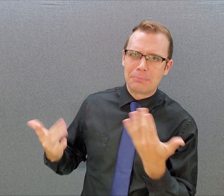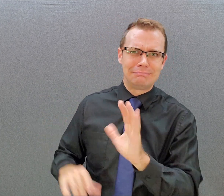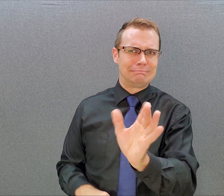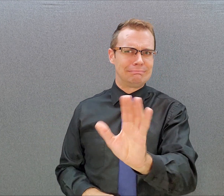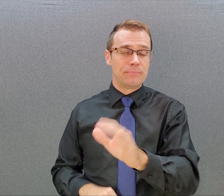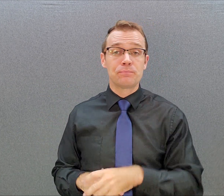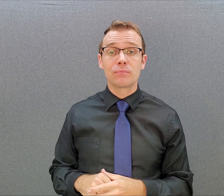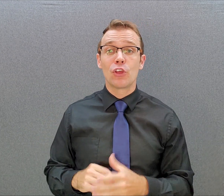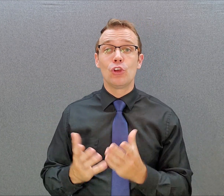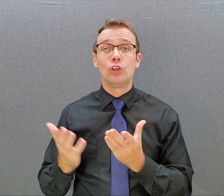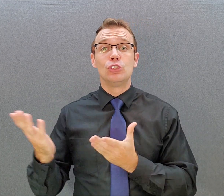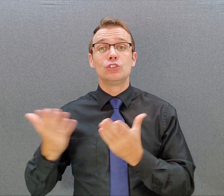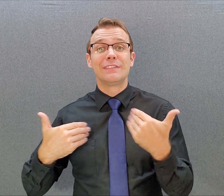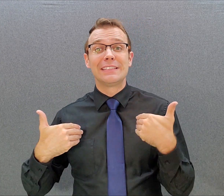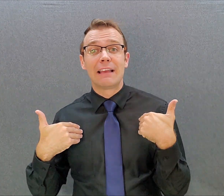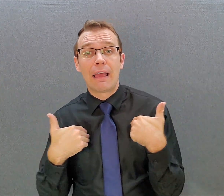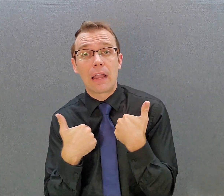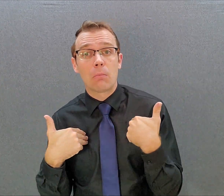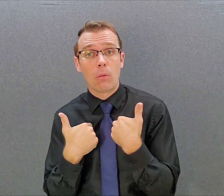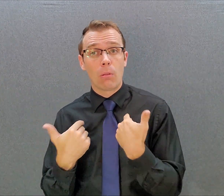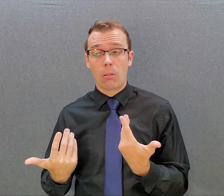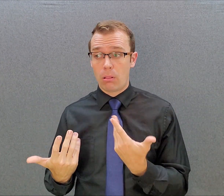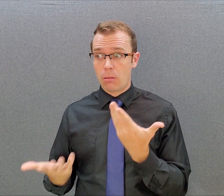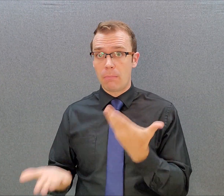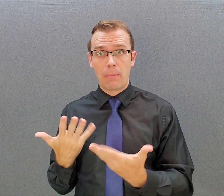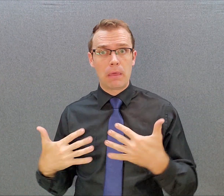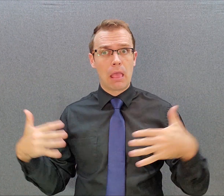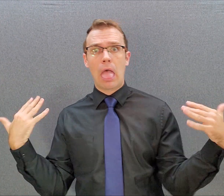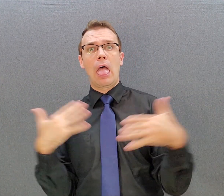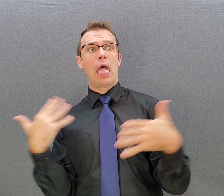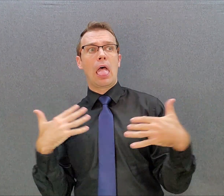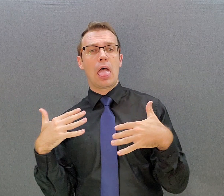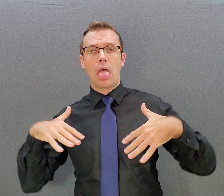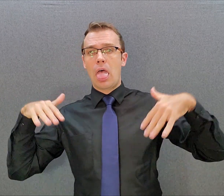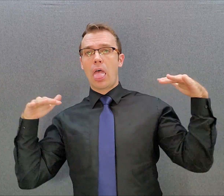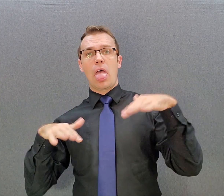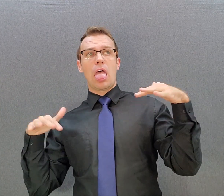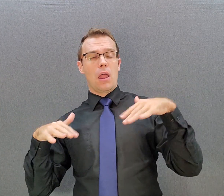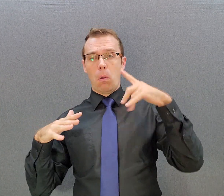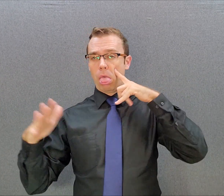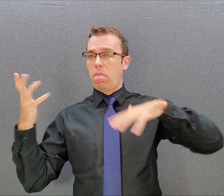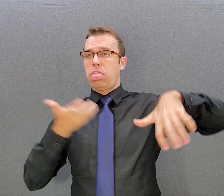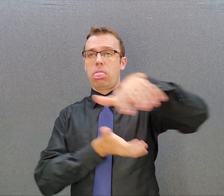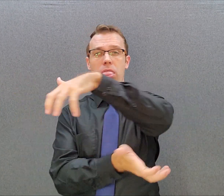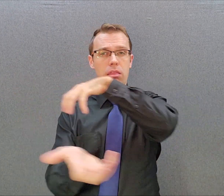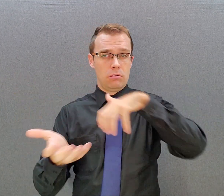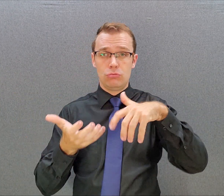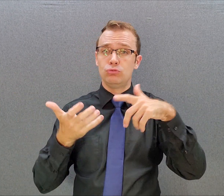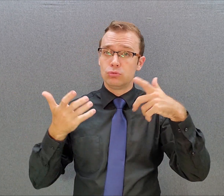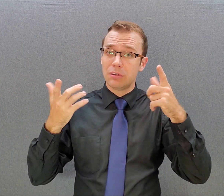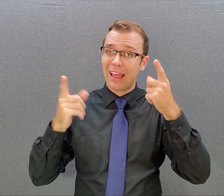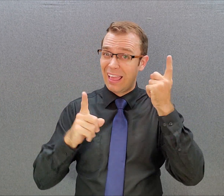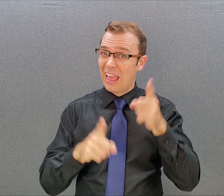Service animals may become confused, panicked, frightened, or disoriented in and after a